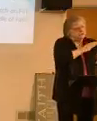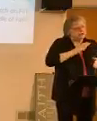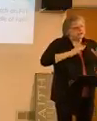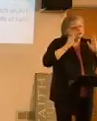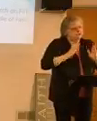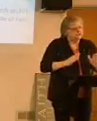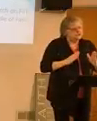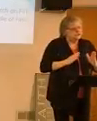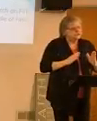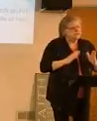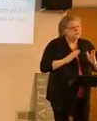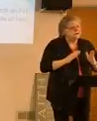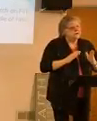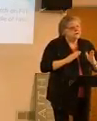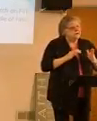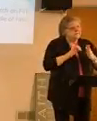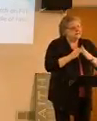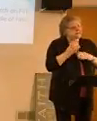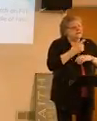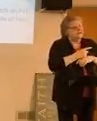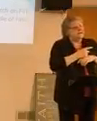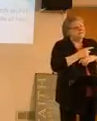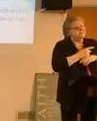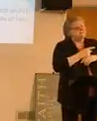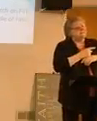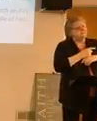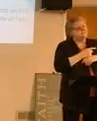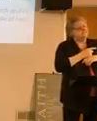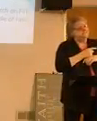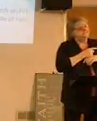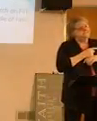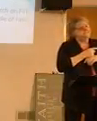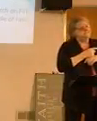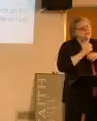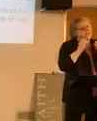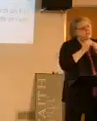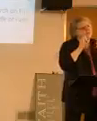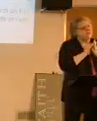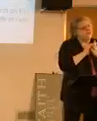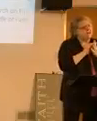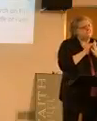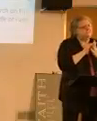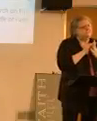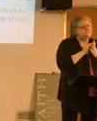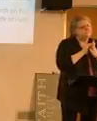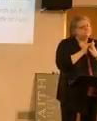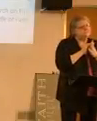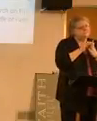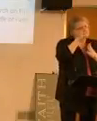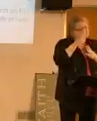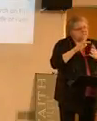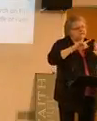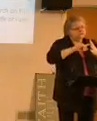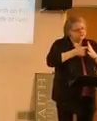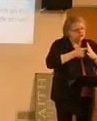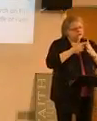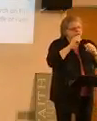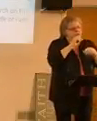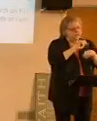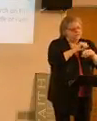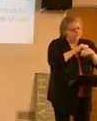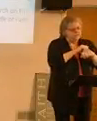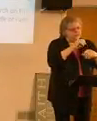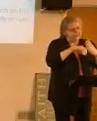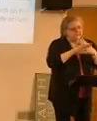the church at Ephesus, and the surrounding believers. And with that, God began to do some